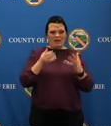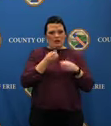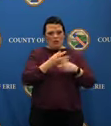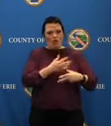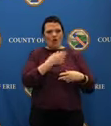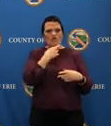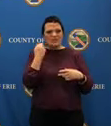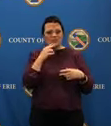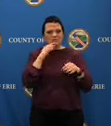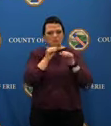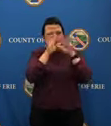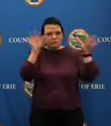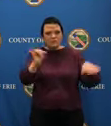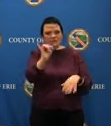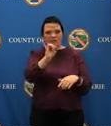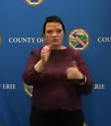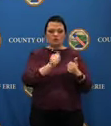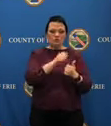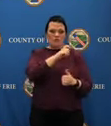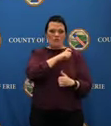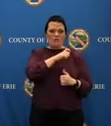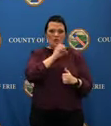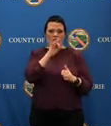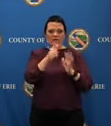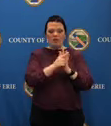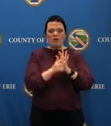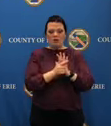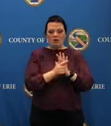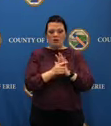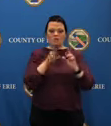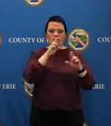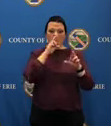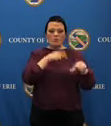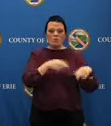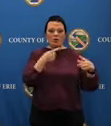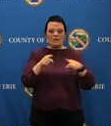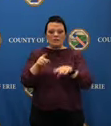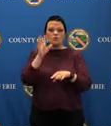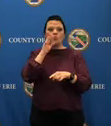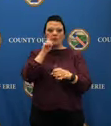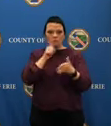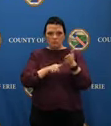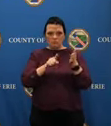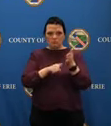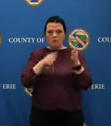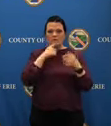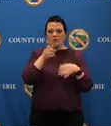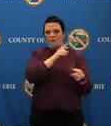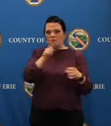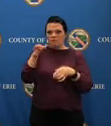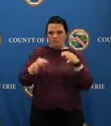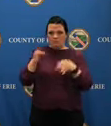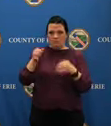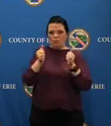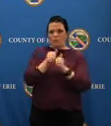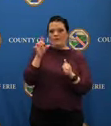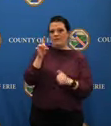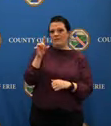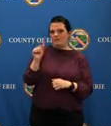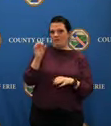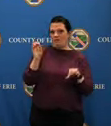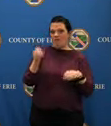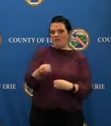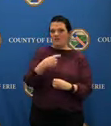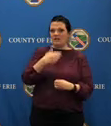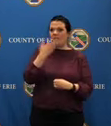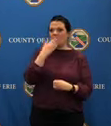and infecting an officer of the law. Reported incidents will be investigated and prosecuted by the district attorney's office. And I